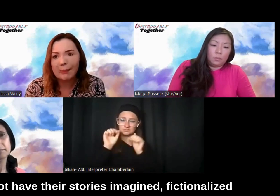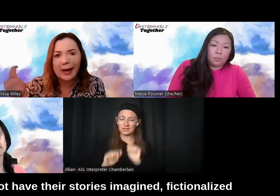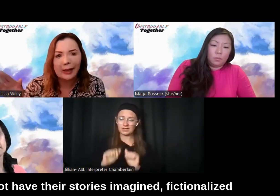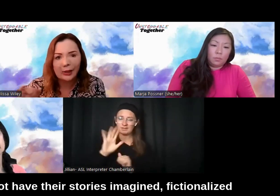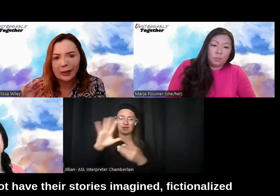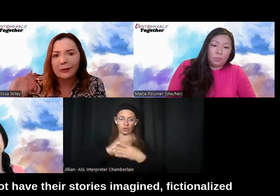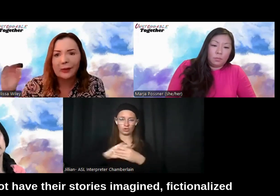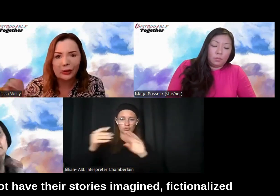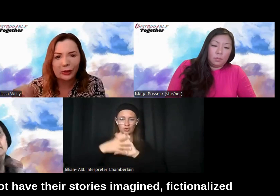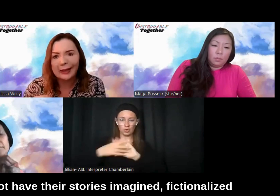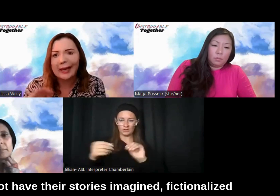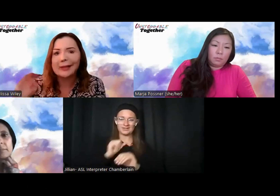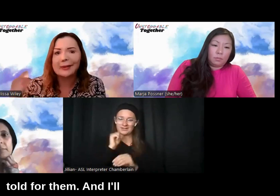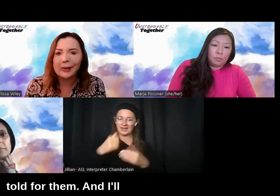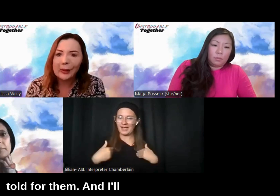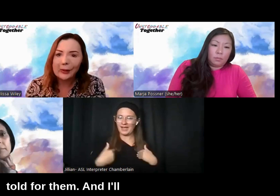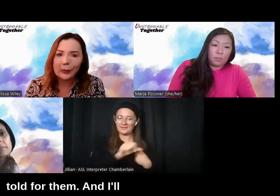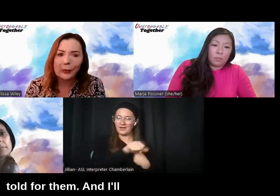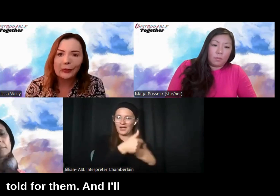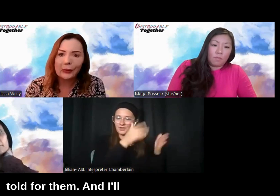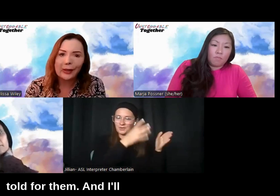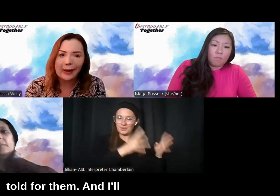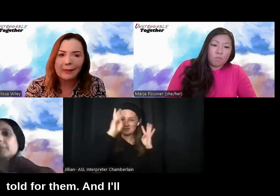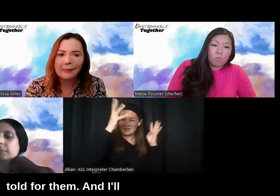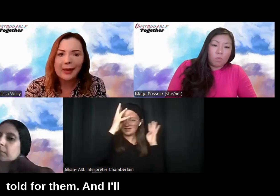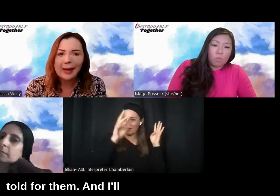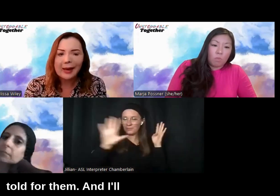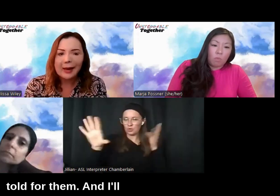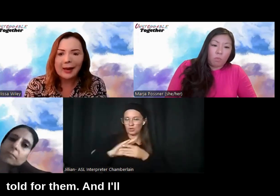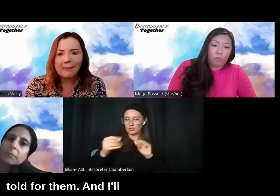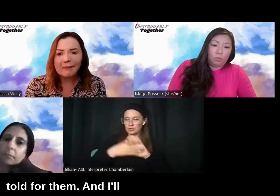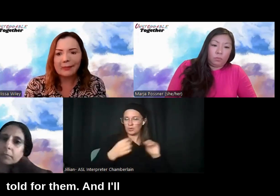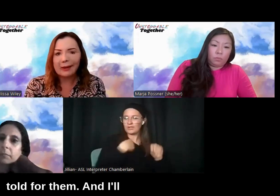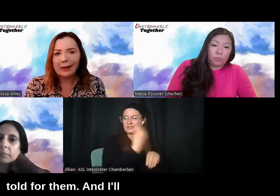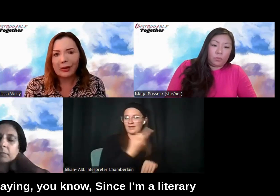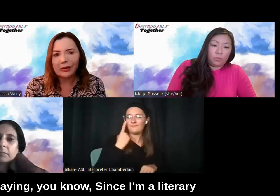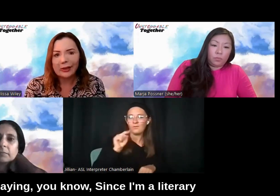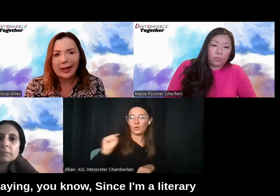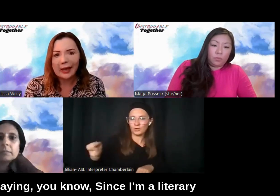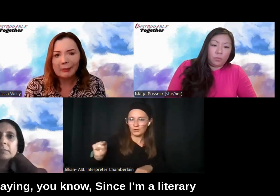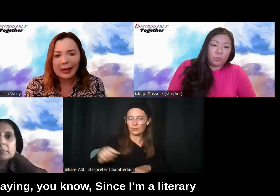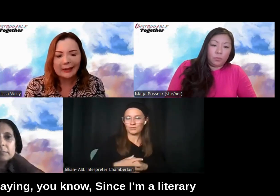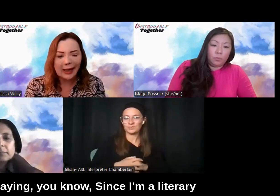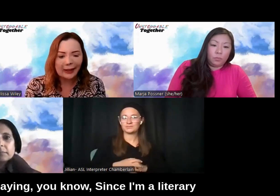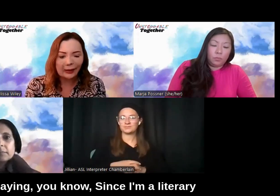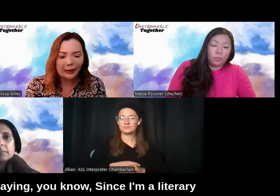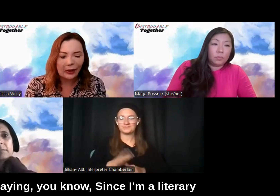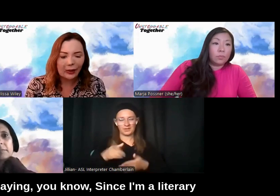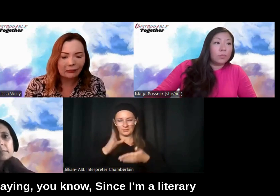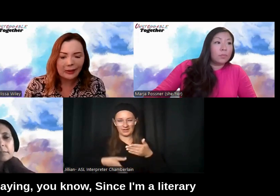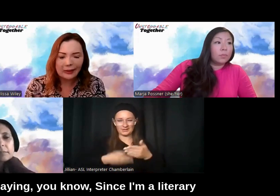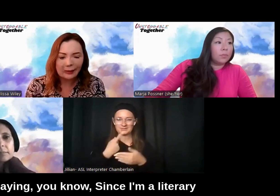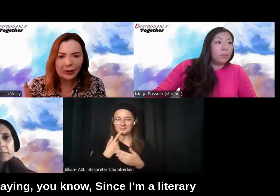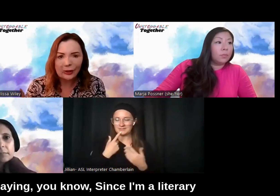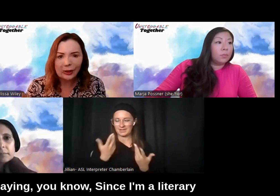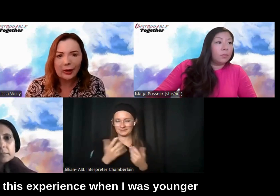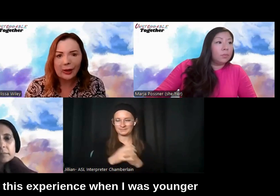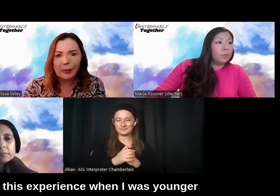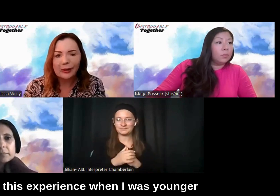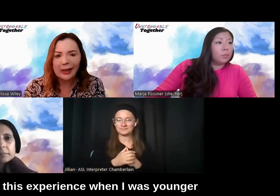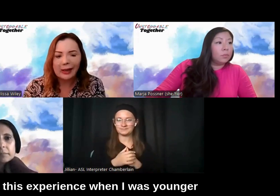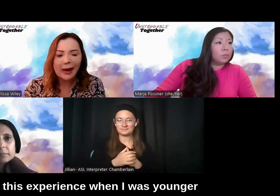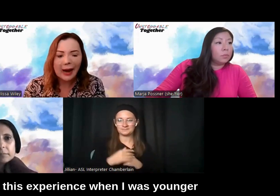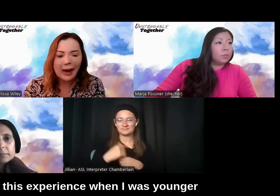stories imagined, fictionalized, told for them. And I'll just end by saying, since I'm such a